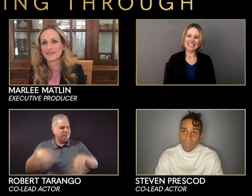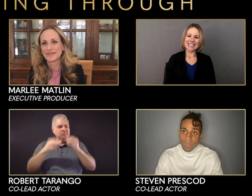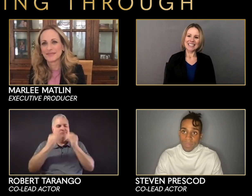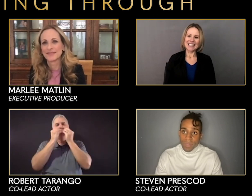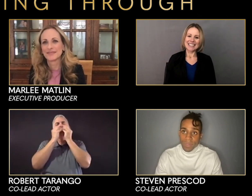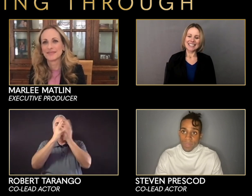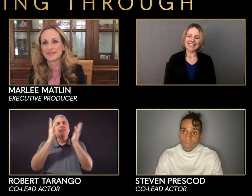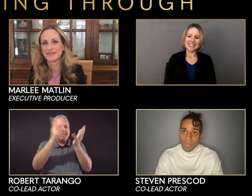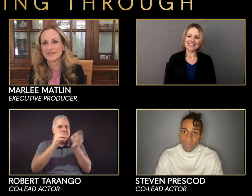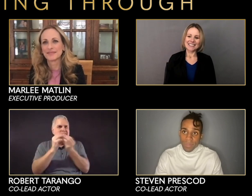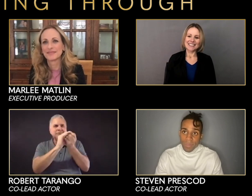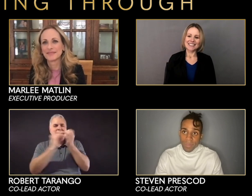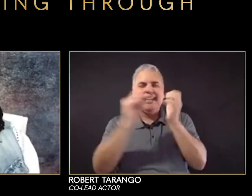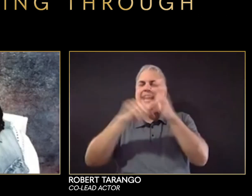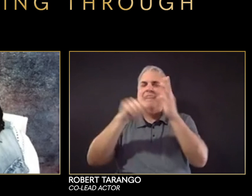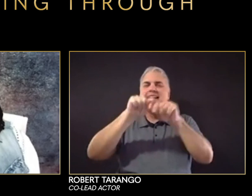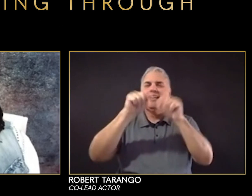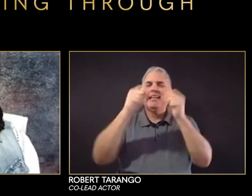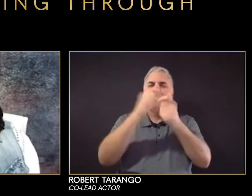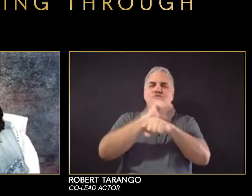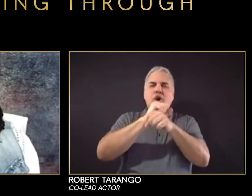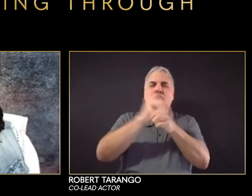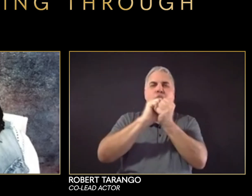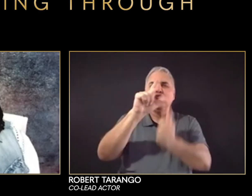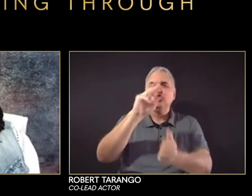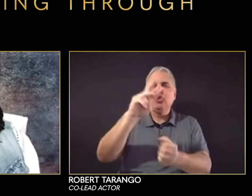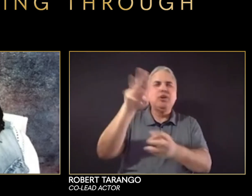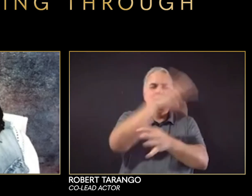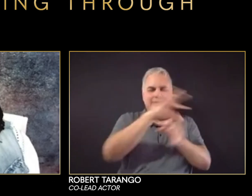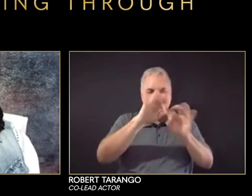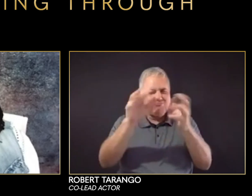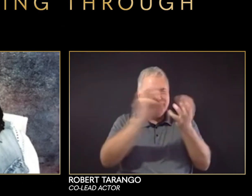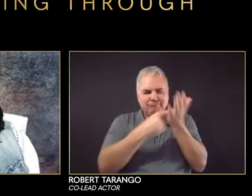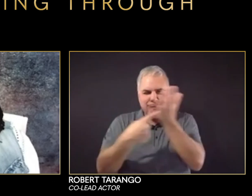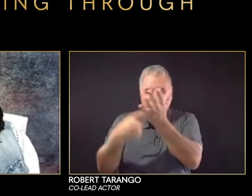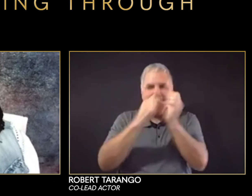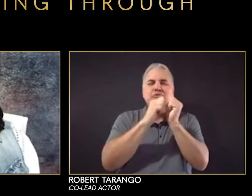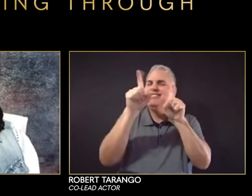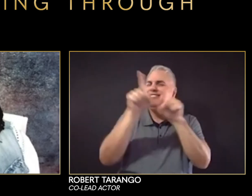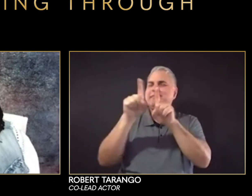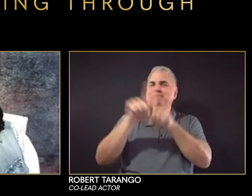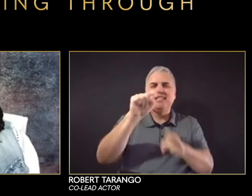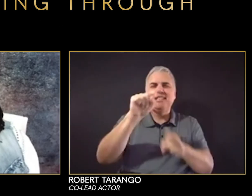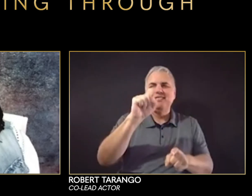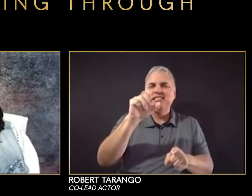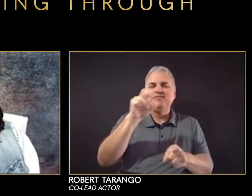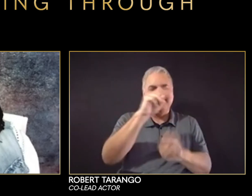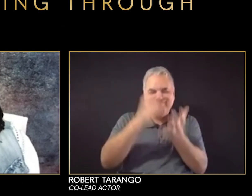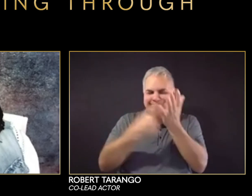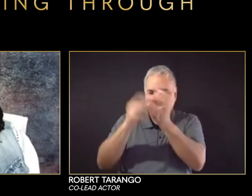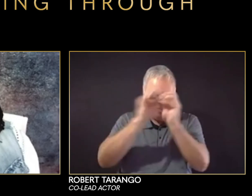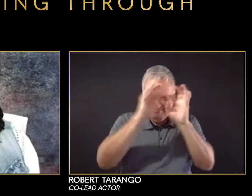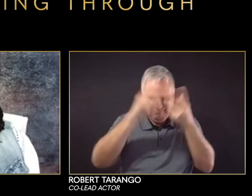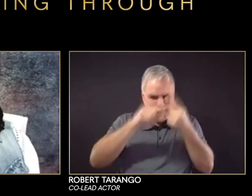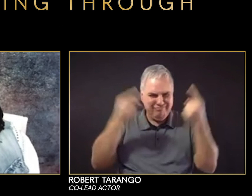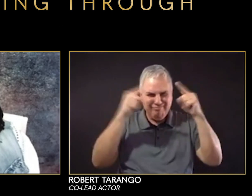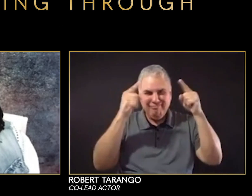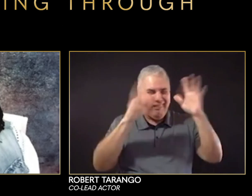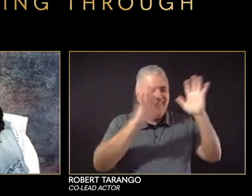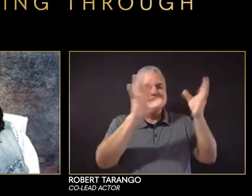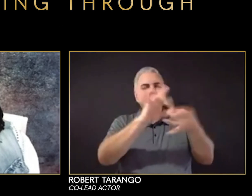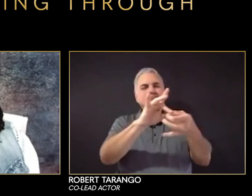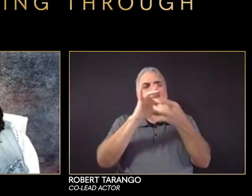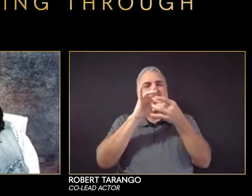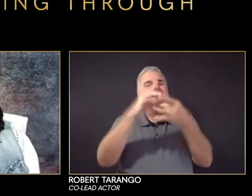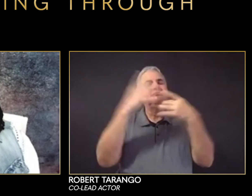me. And I just have to say, he was just a natural. He treated me as if just like